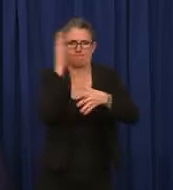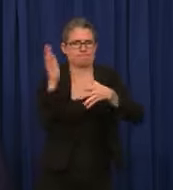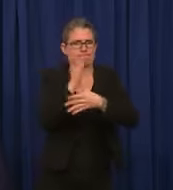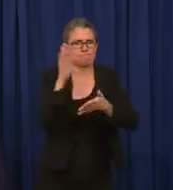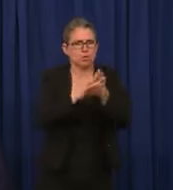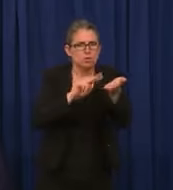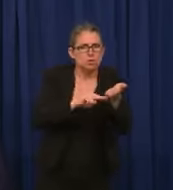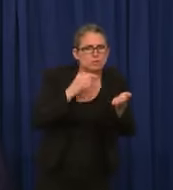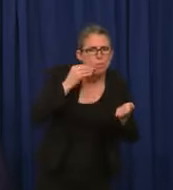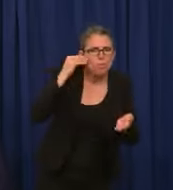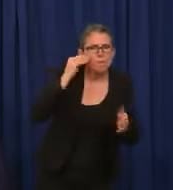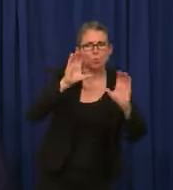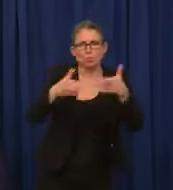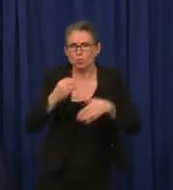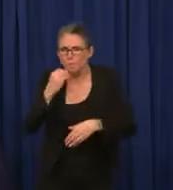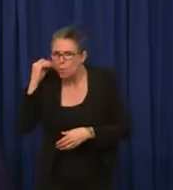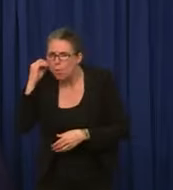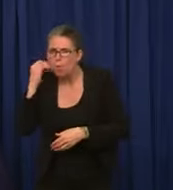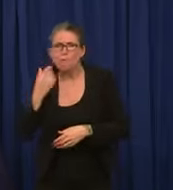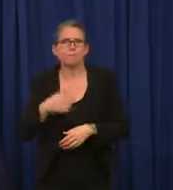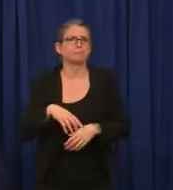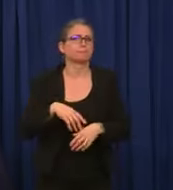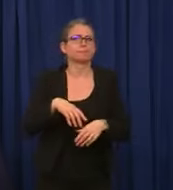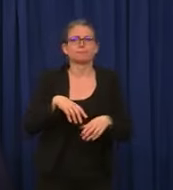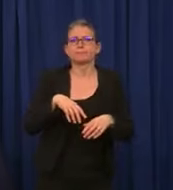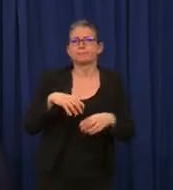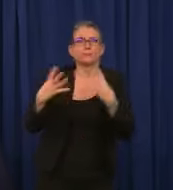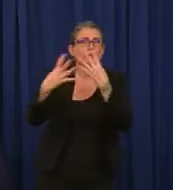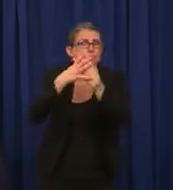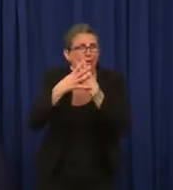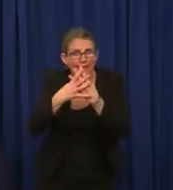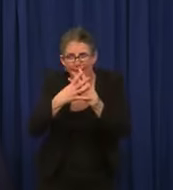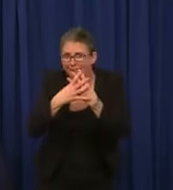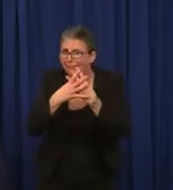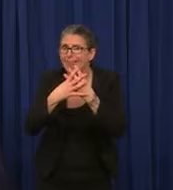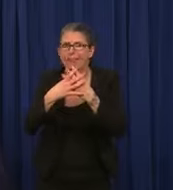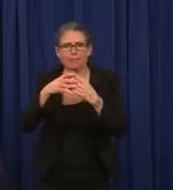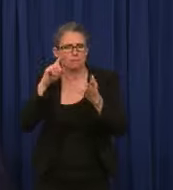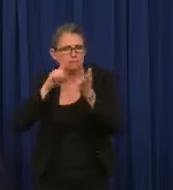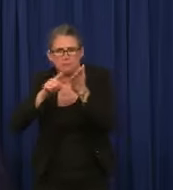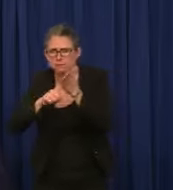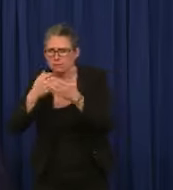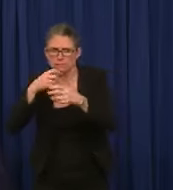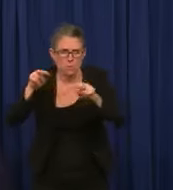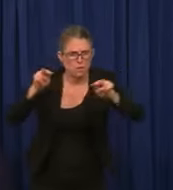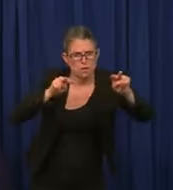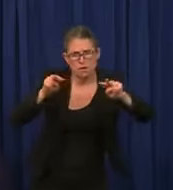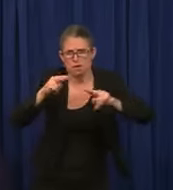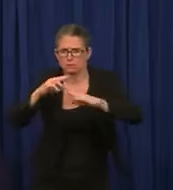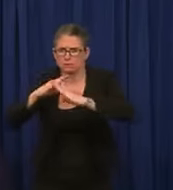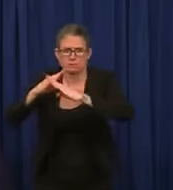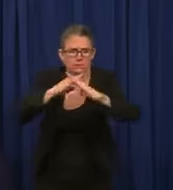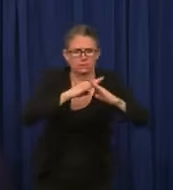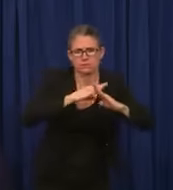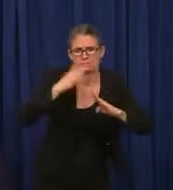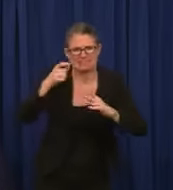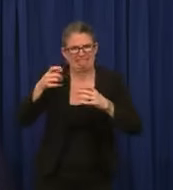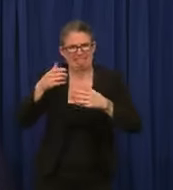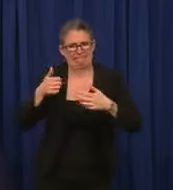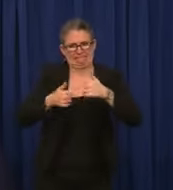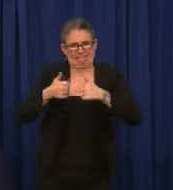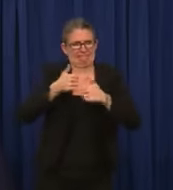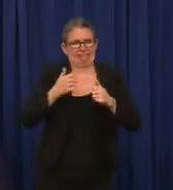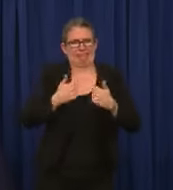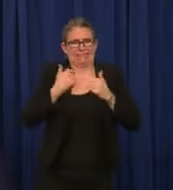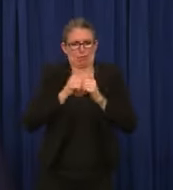specifically has been a focus area. There are no new cases of COVID-19 affiliated with nursing homes that we're